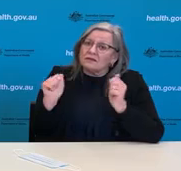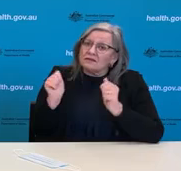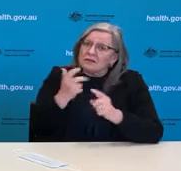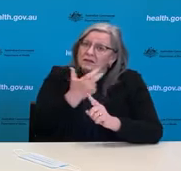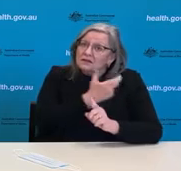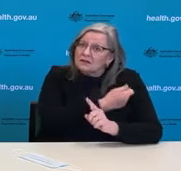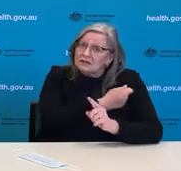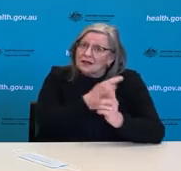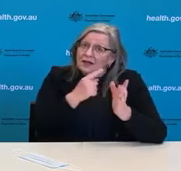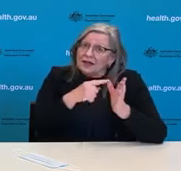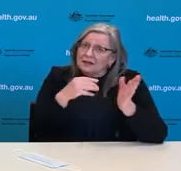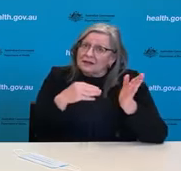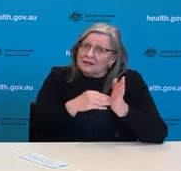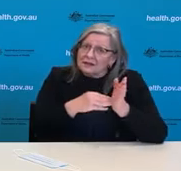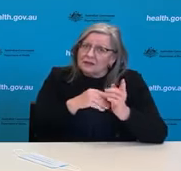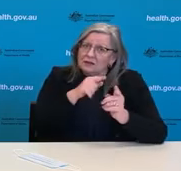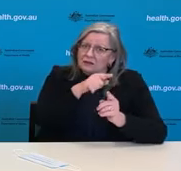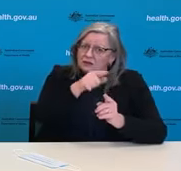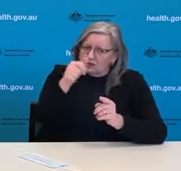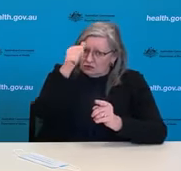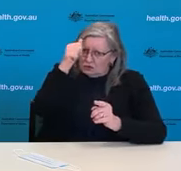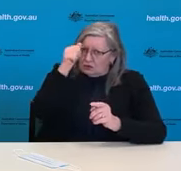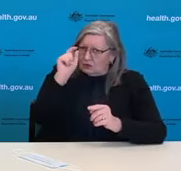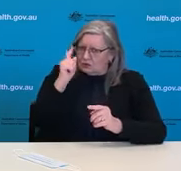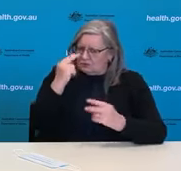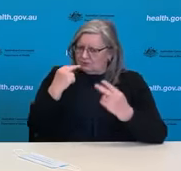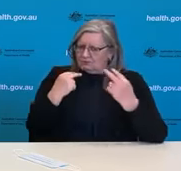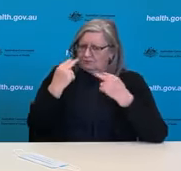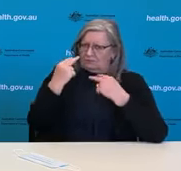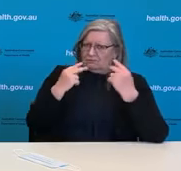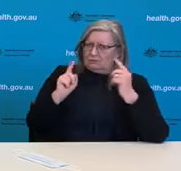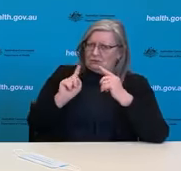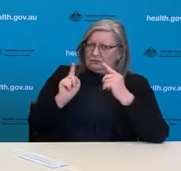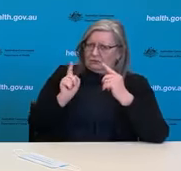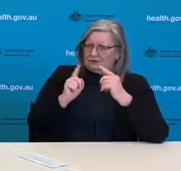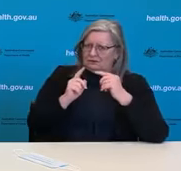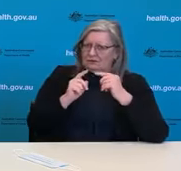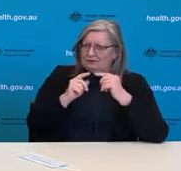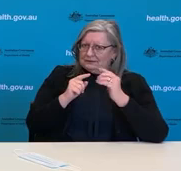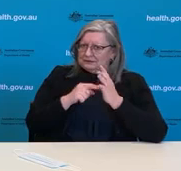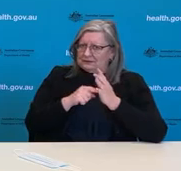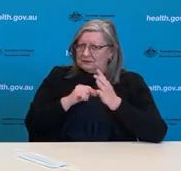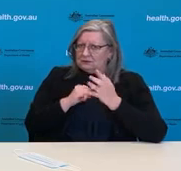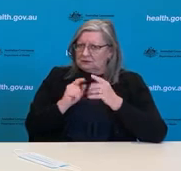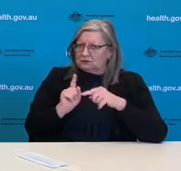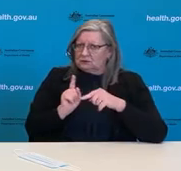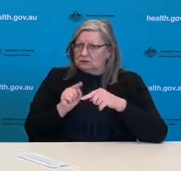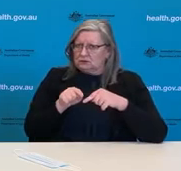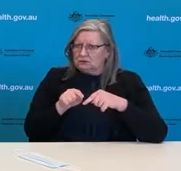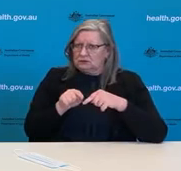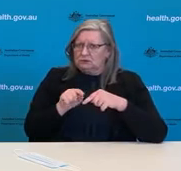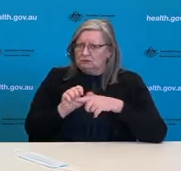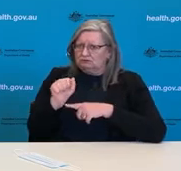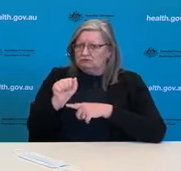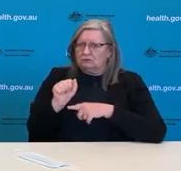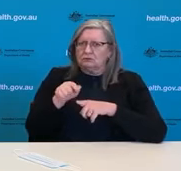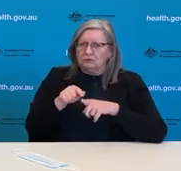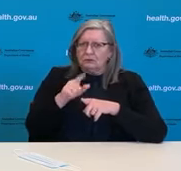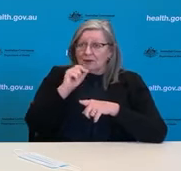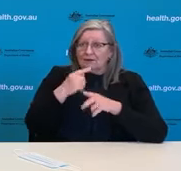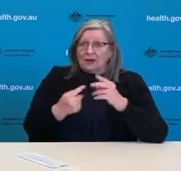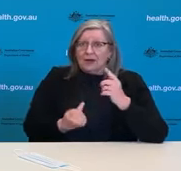know the symptoms of this syndrome, so that if you do develop any worrying symptoms, you can